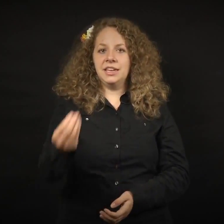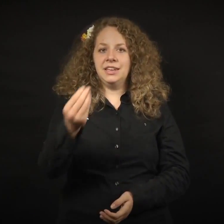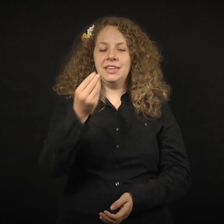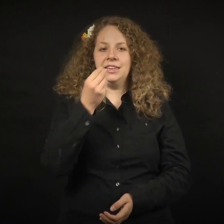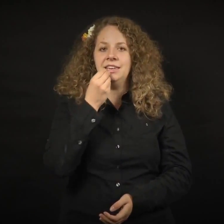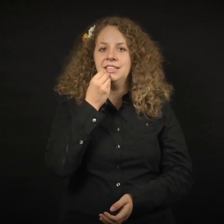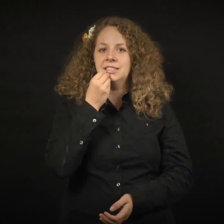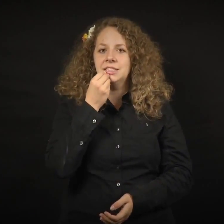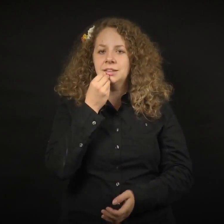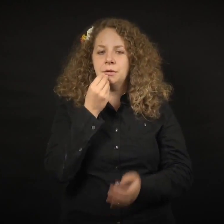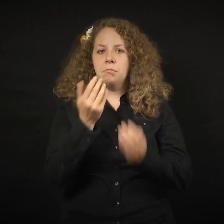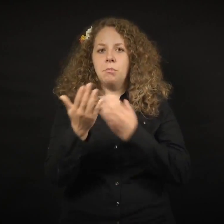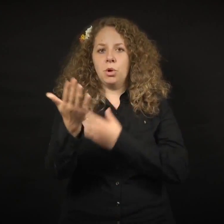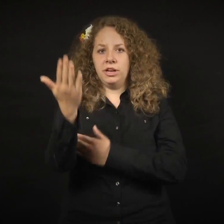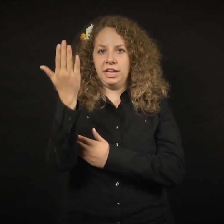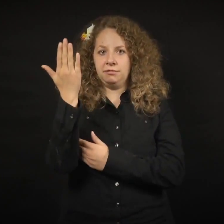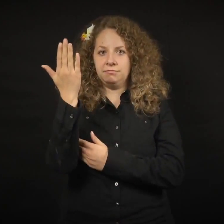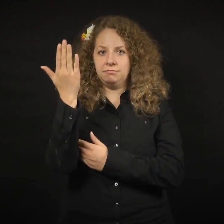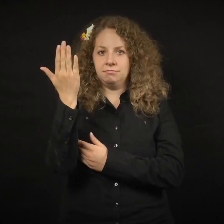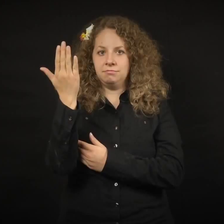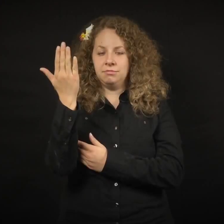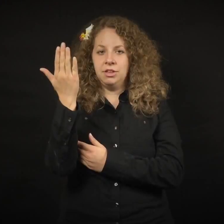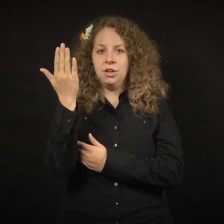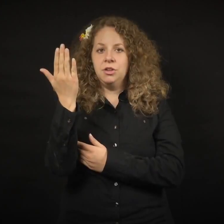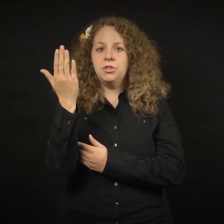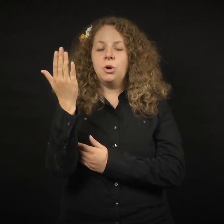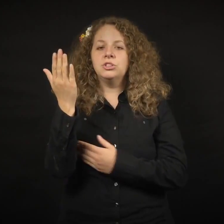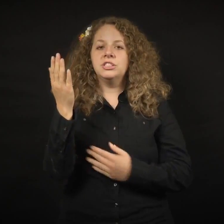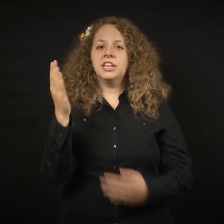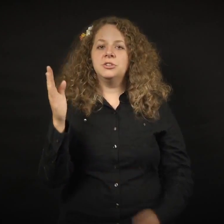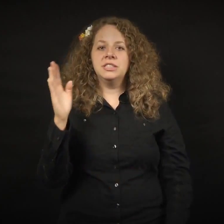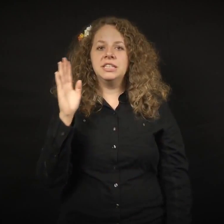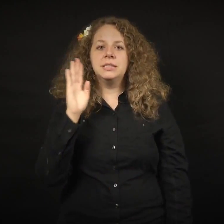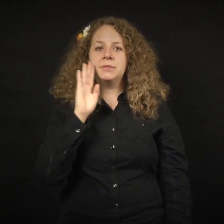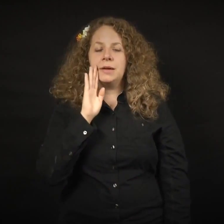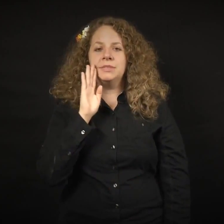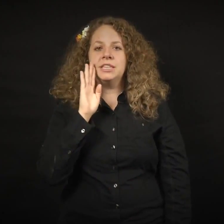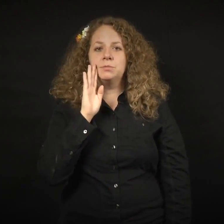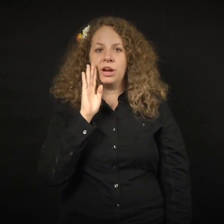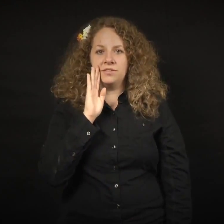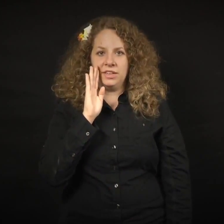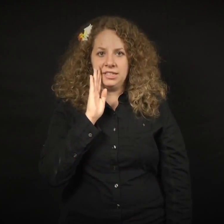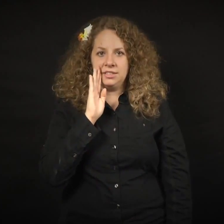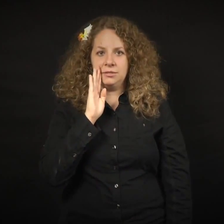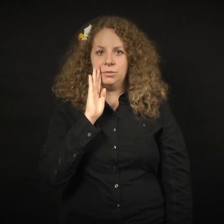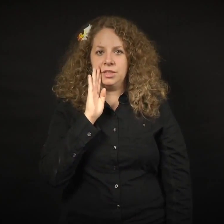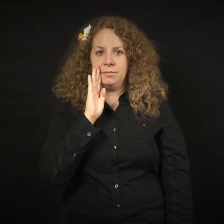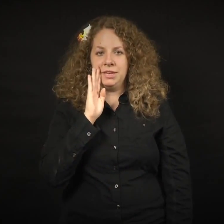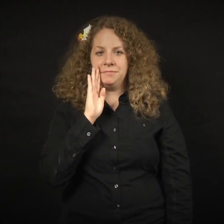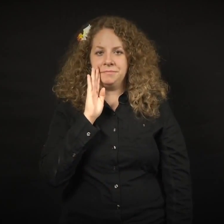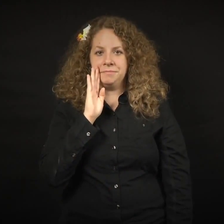sign eat, morning. The older sign you'll see sometimes is breakfast with a B.